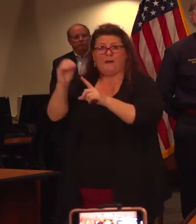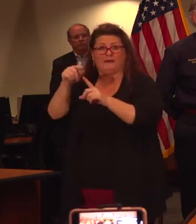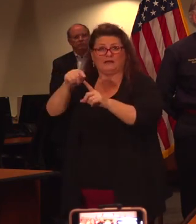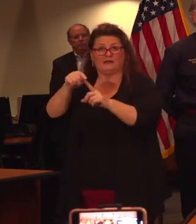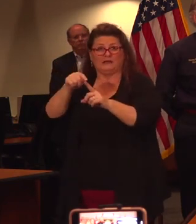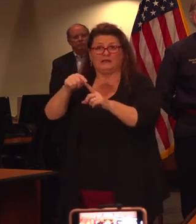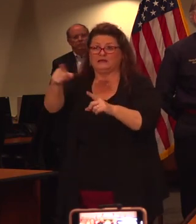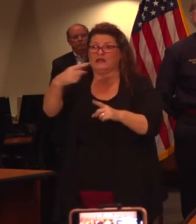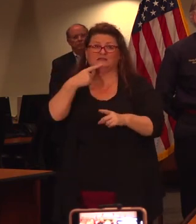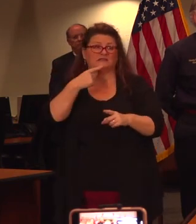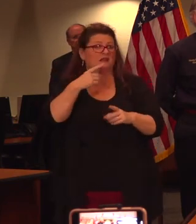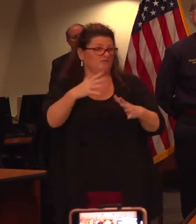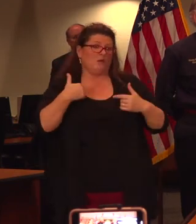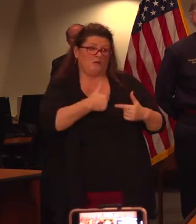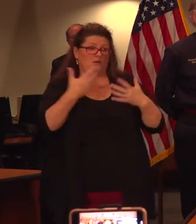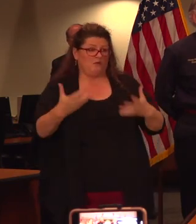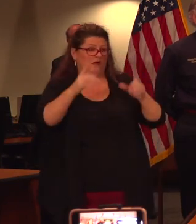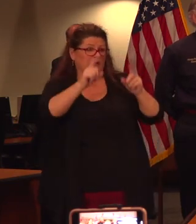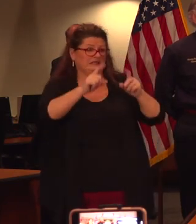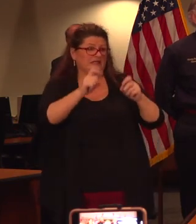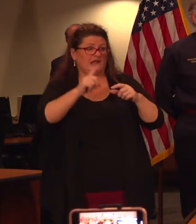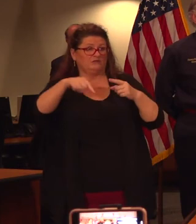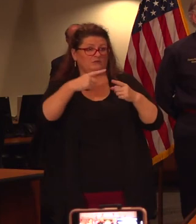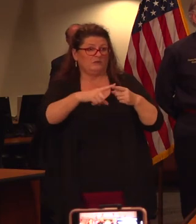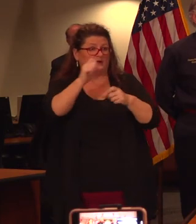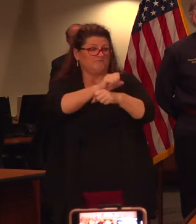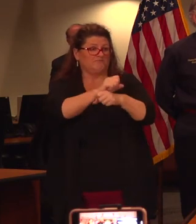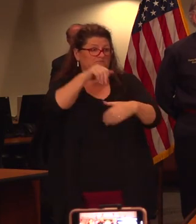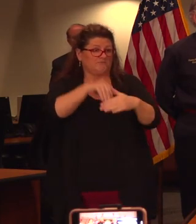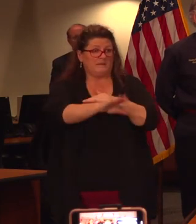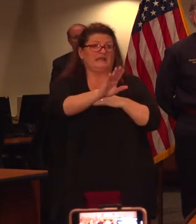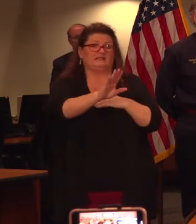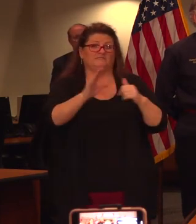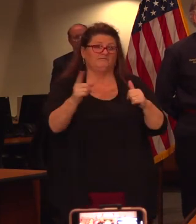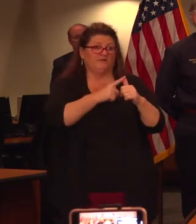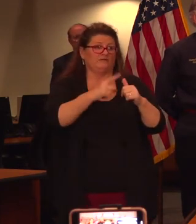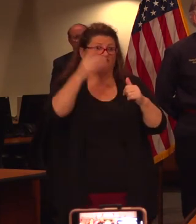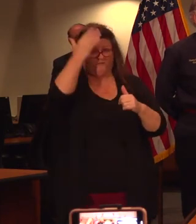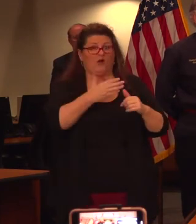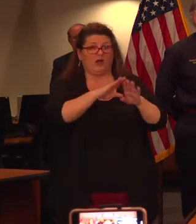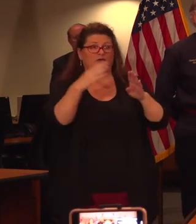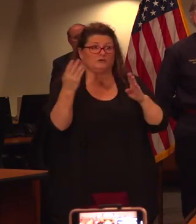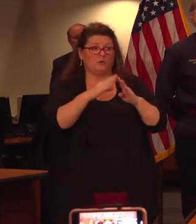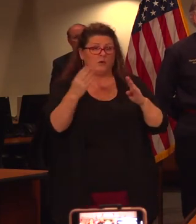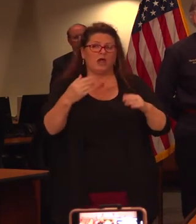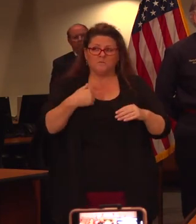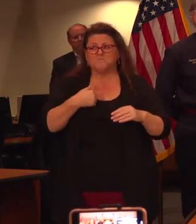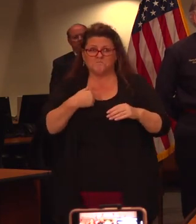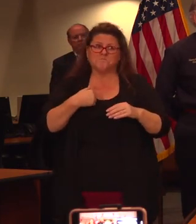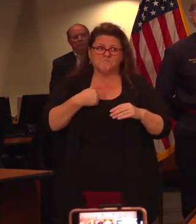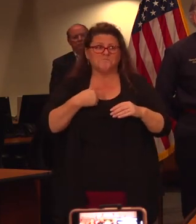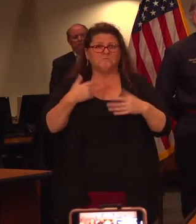want testing at the front door. They're asking us what we can do in regards to that. And the governor and I and others are talking about how that's going to